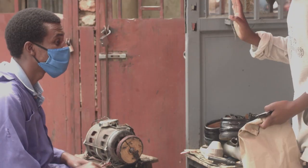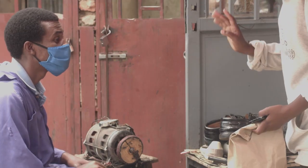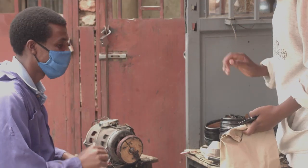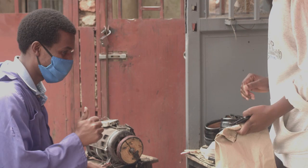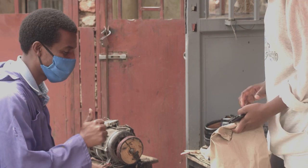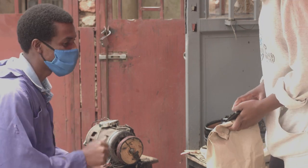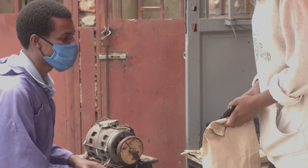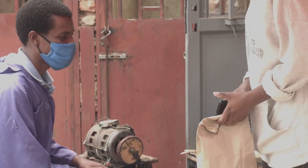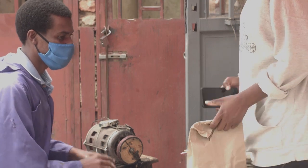communicate with his client?